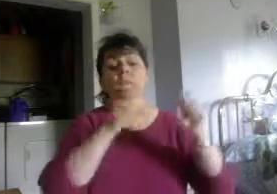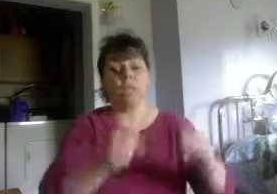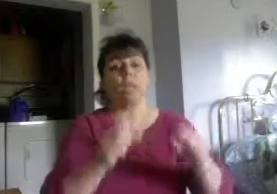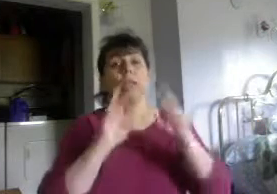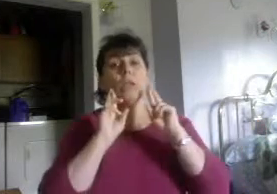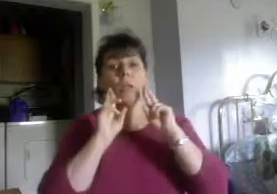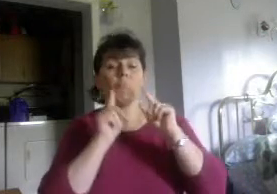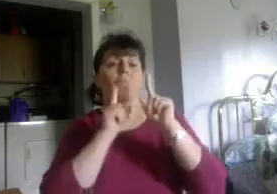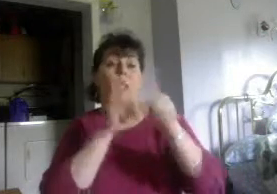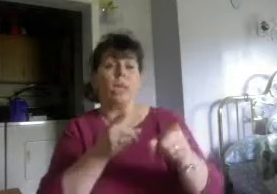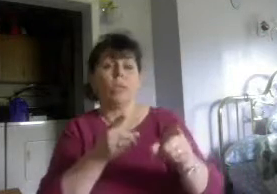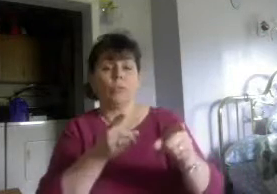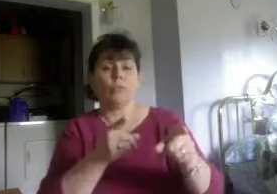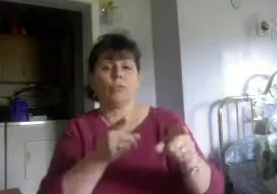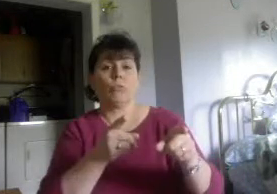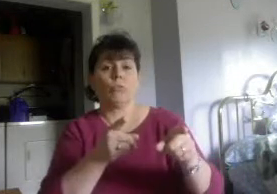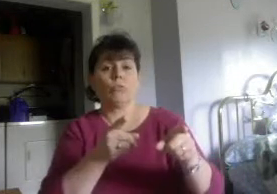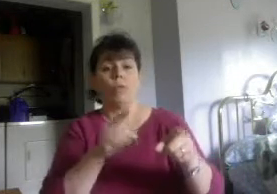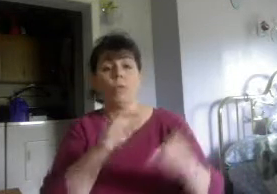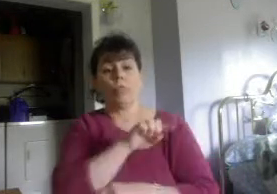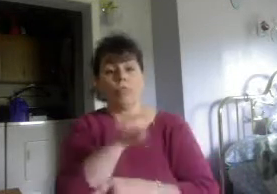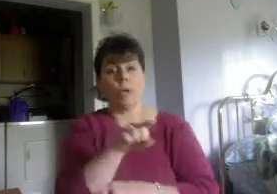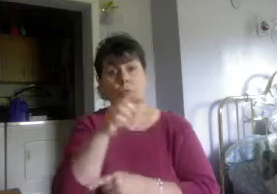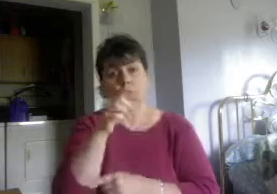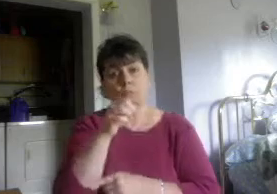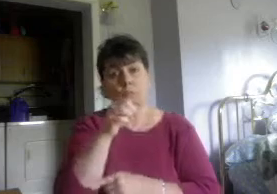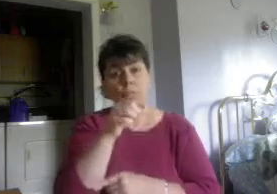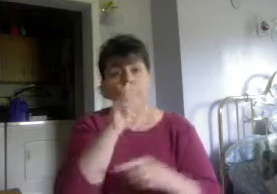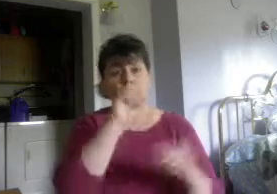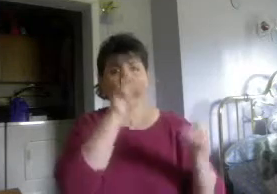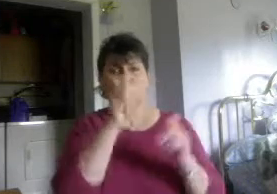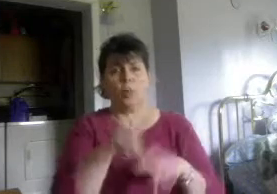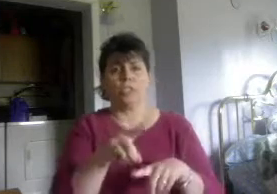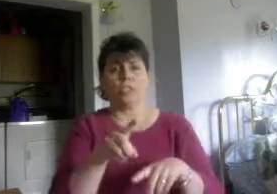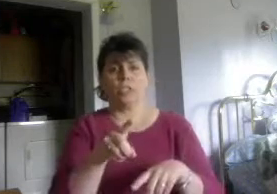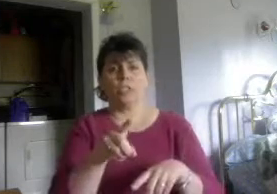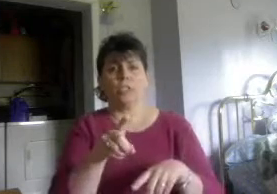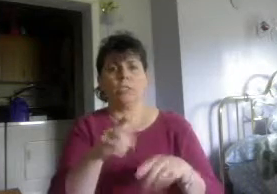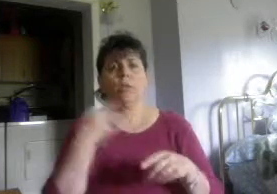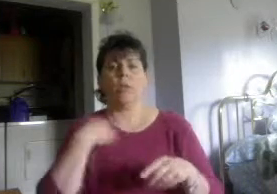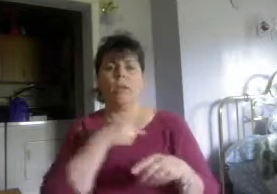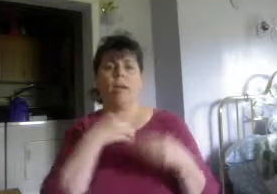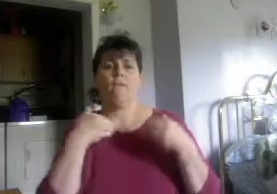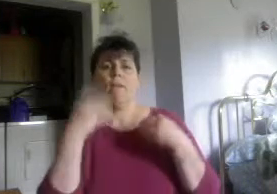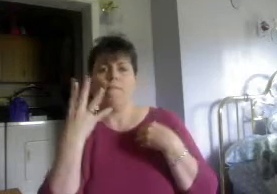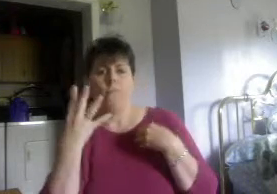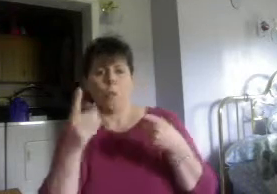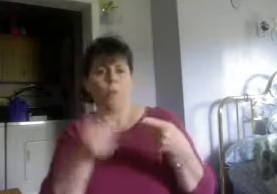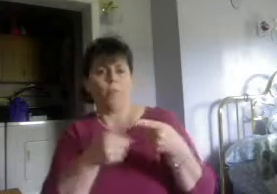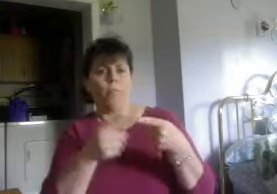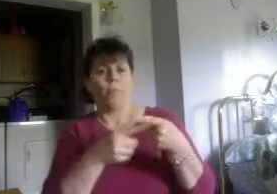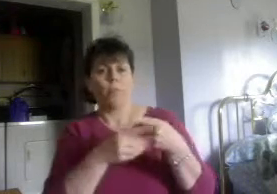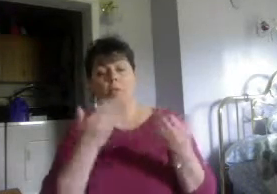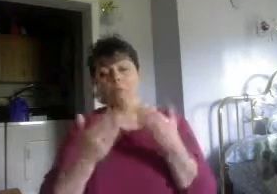racist remark. But they could probably choose from four main options. One, they could make a joke about it. We see